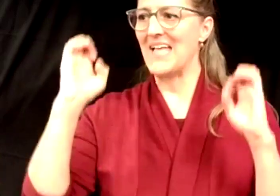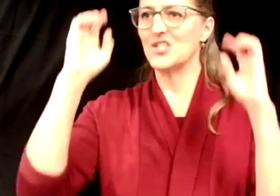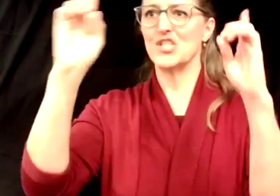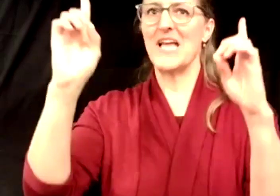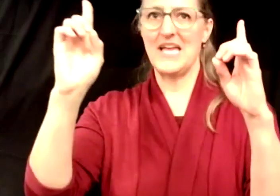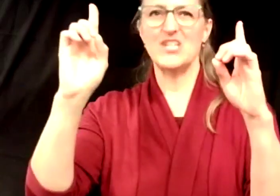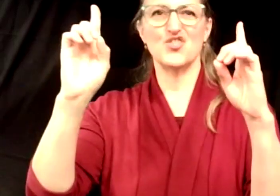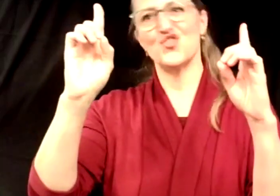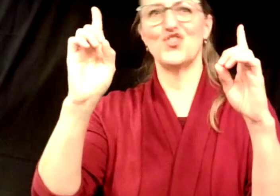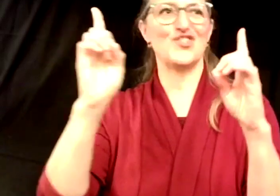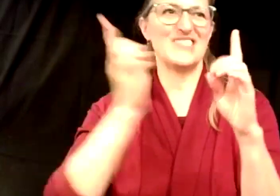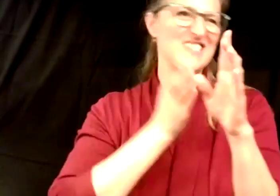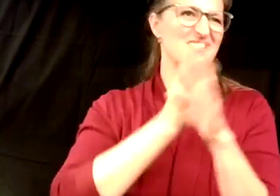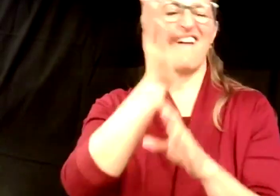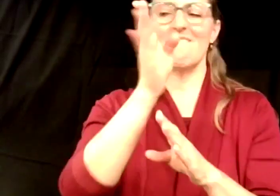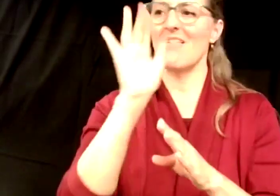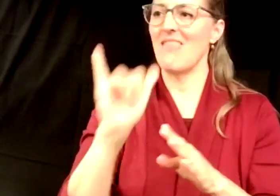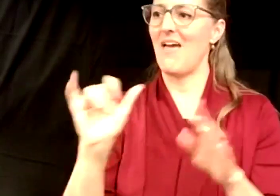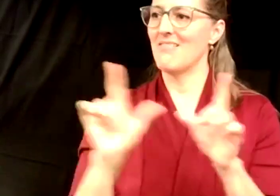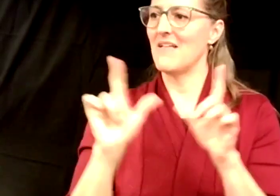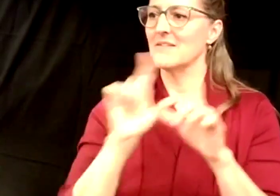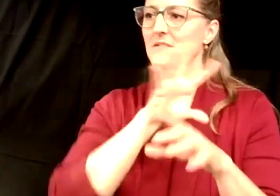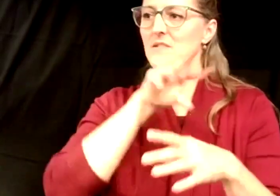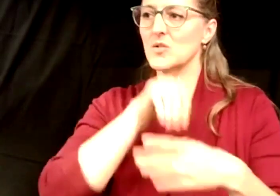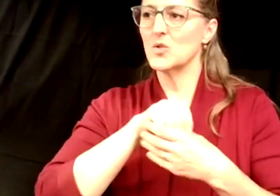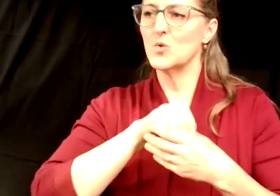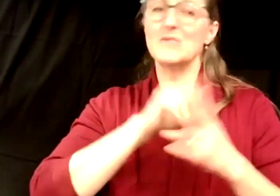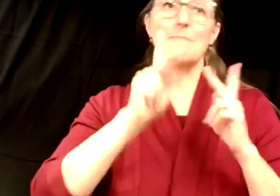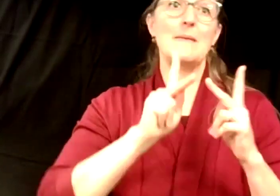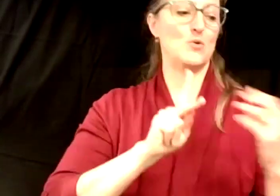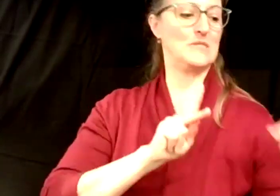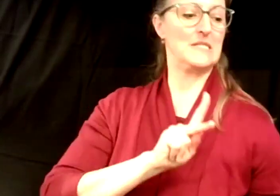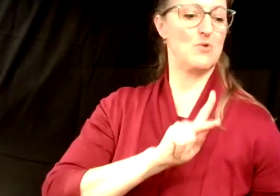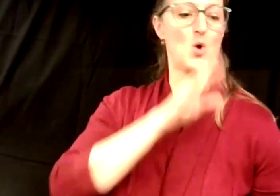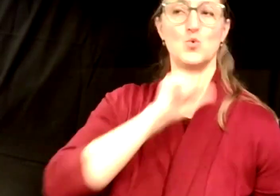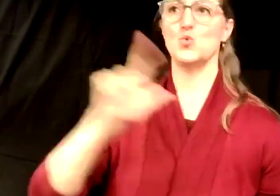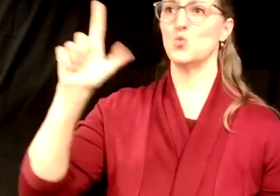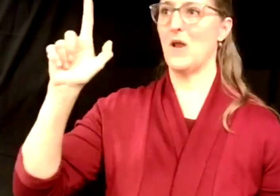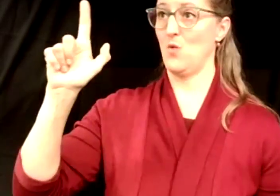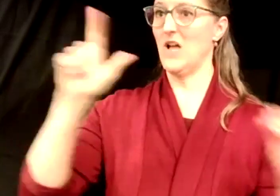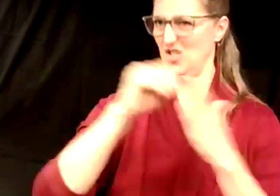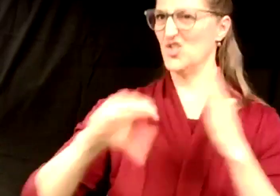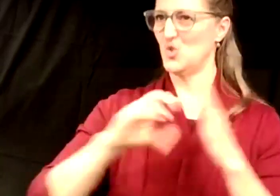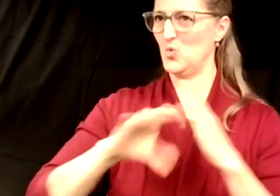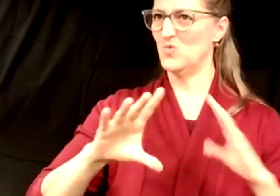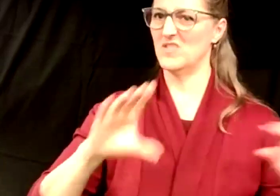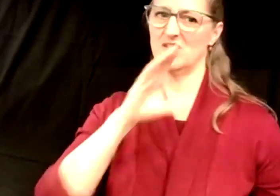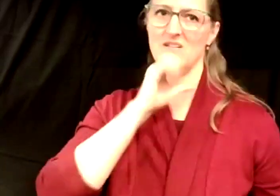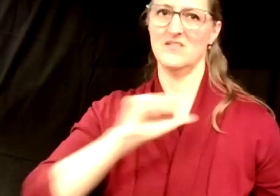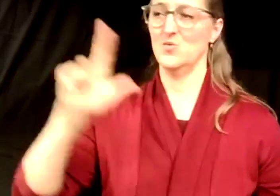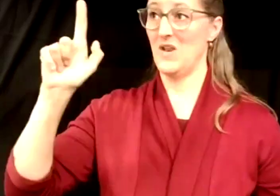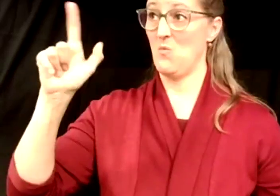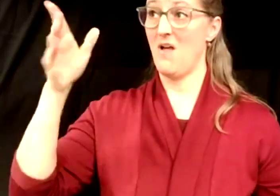of stuff, that covers folks 0 to 21. And I just wanted to clarify that